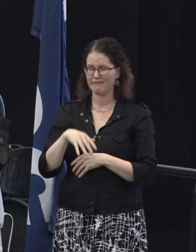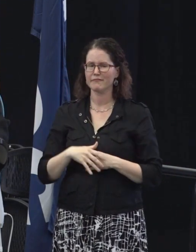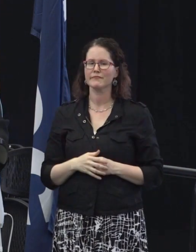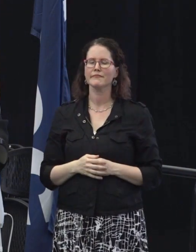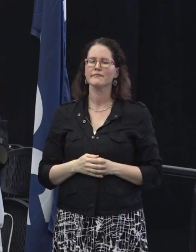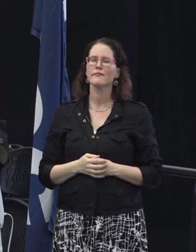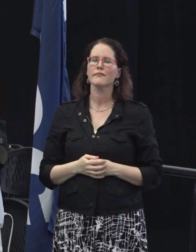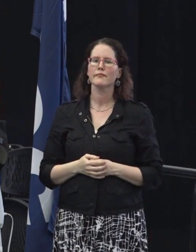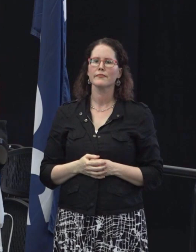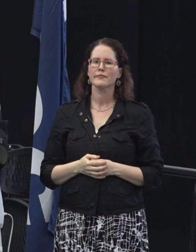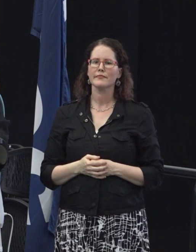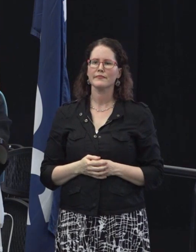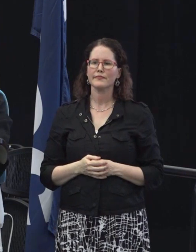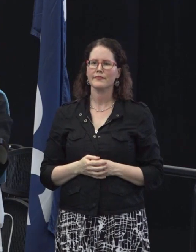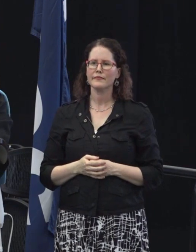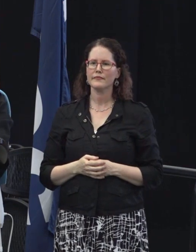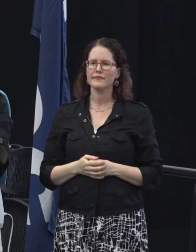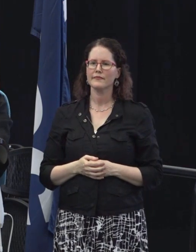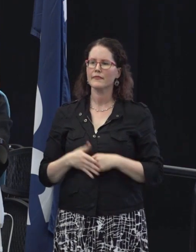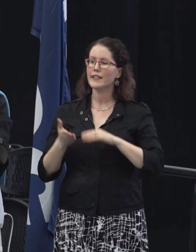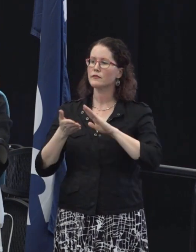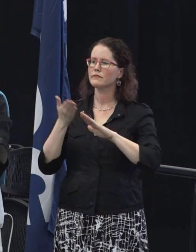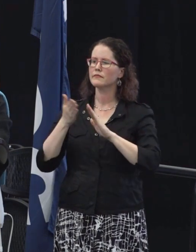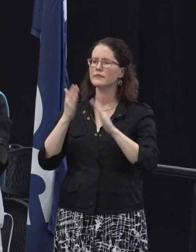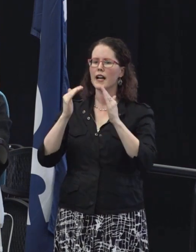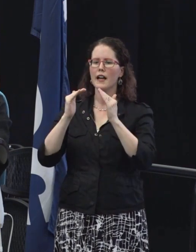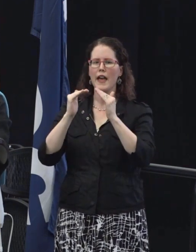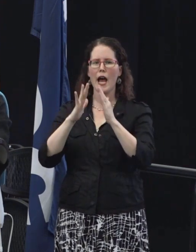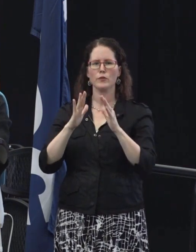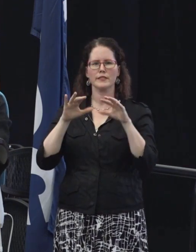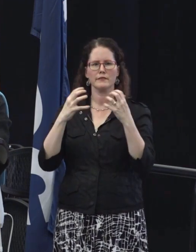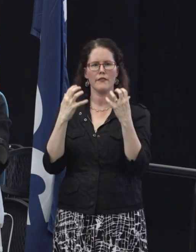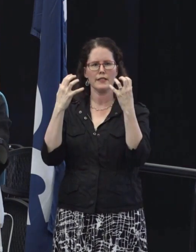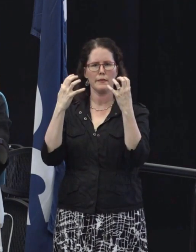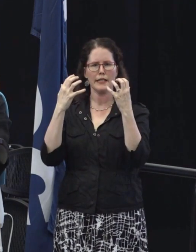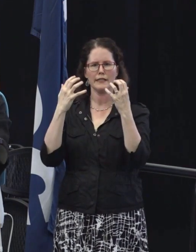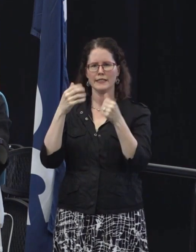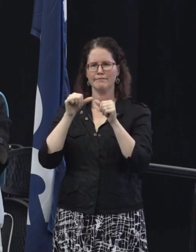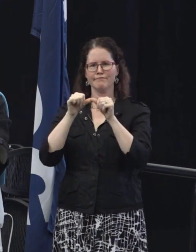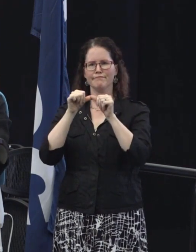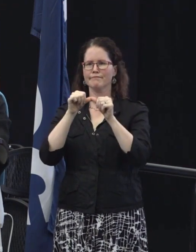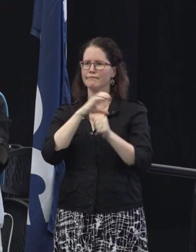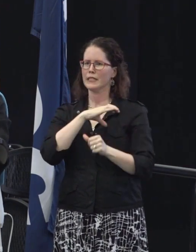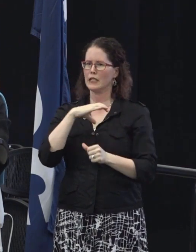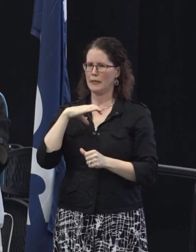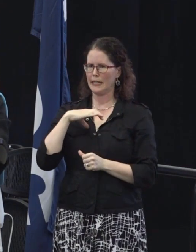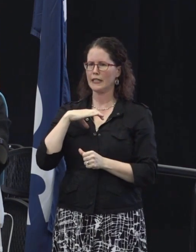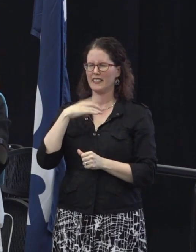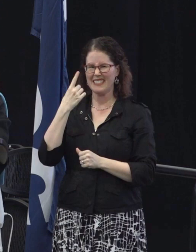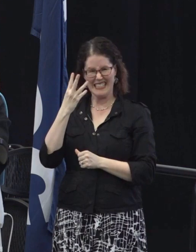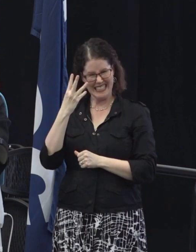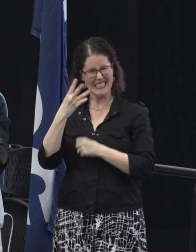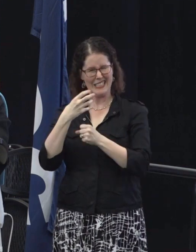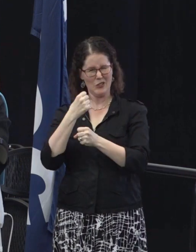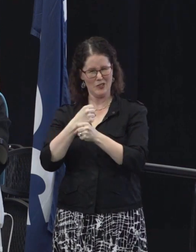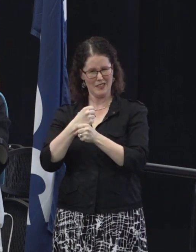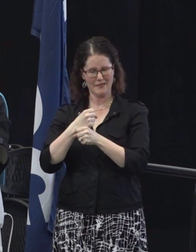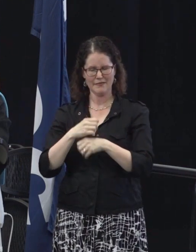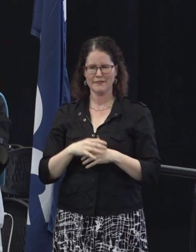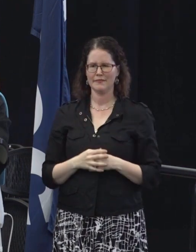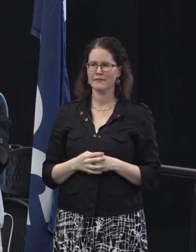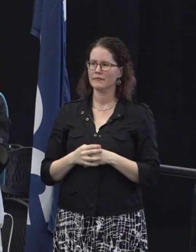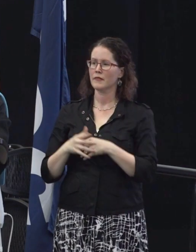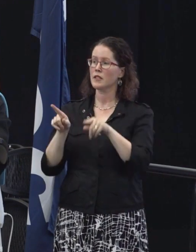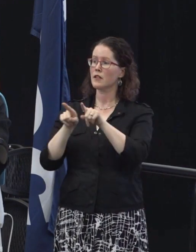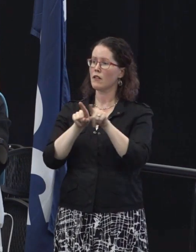In addition to chairing the House of Assembly's Standing Committee on Community Services for 6 years, Ms. Moore also served as a